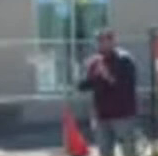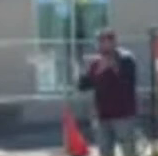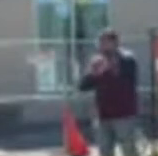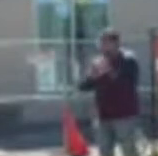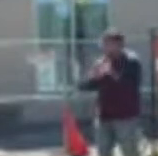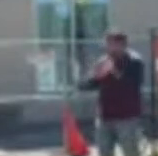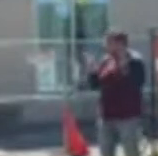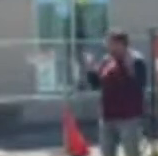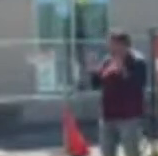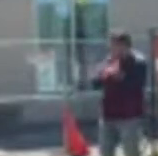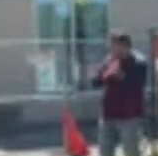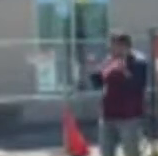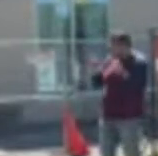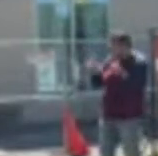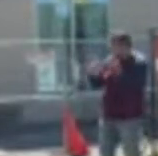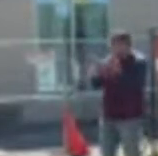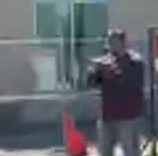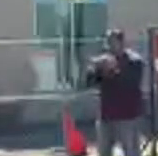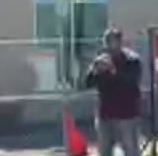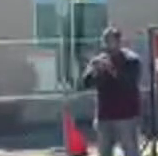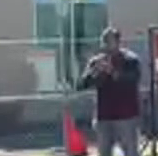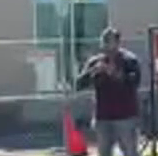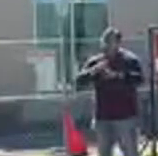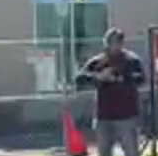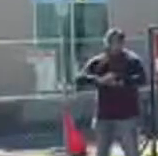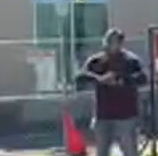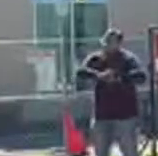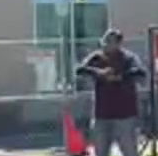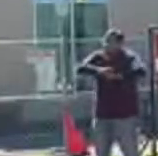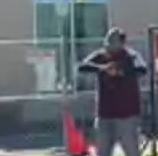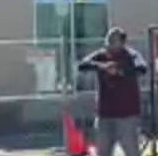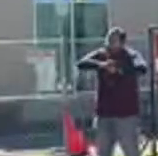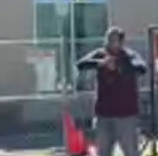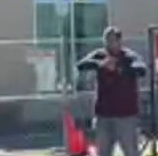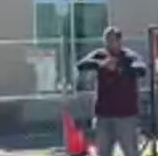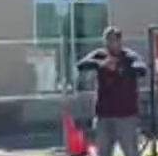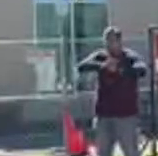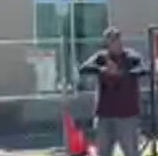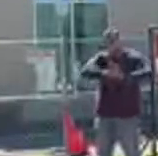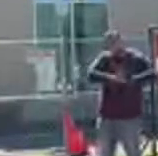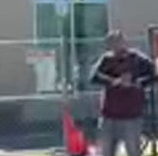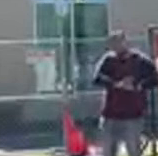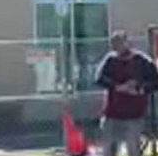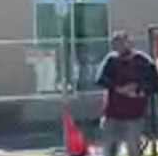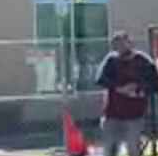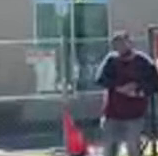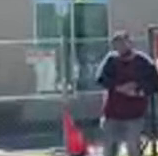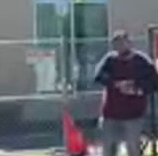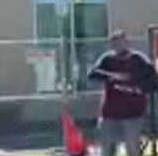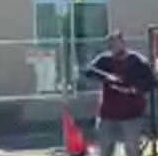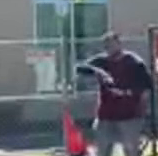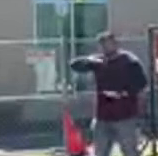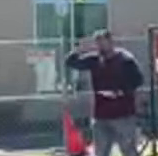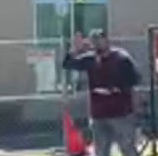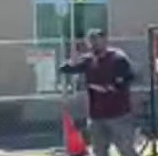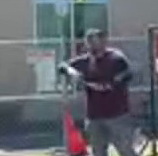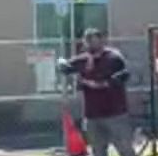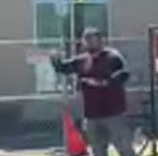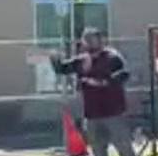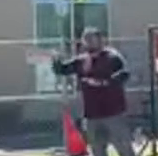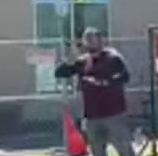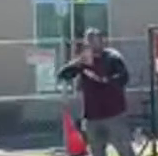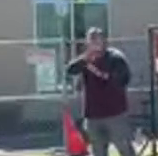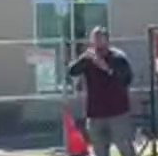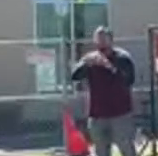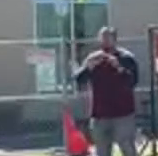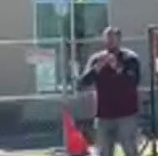together a project, and the stresses can be very high, they can be very low, they can be everywhere in between, but to continue to be able to join a team